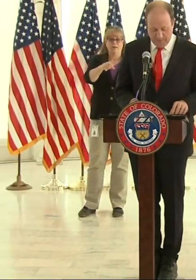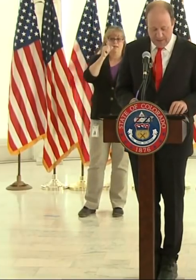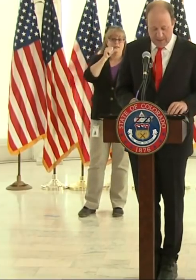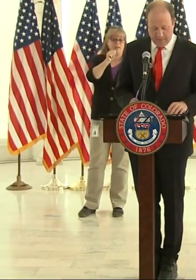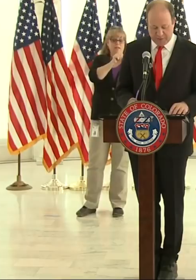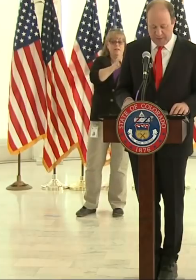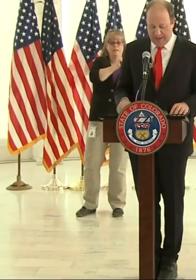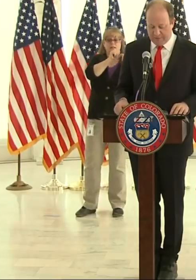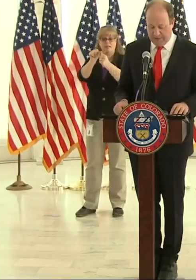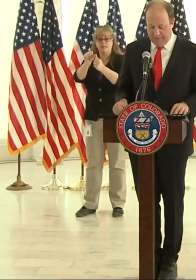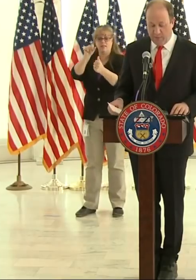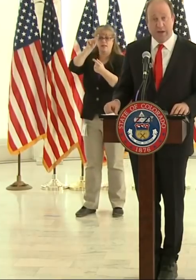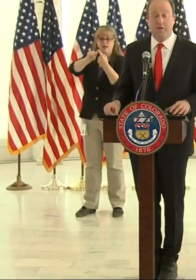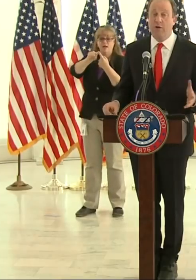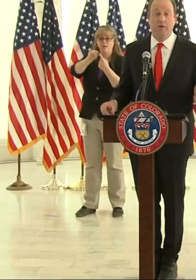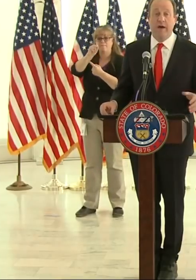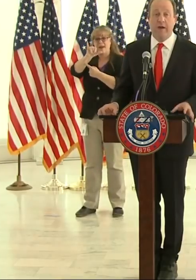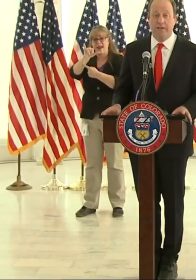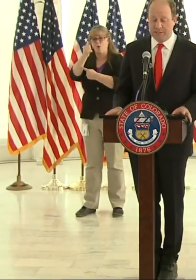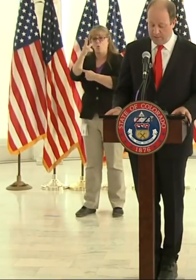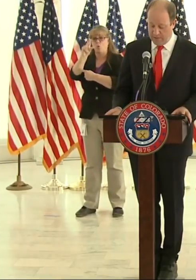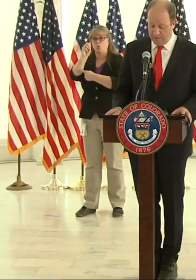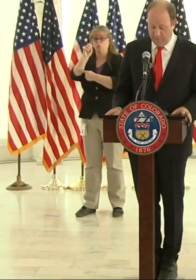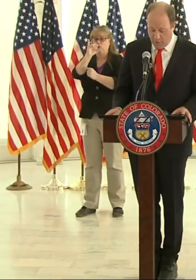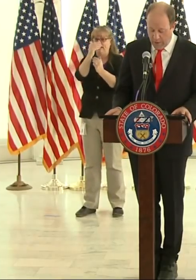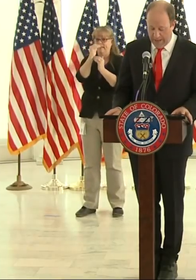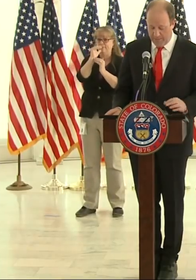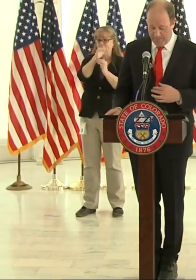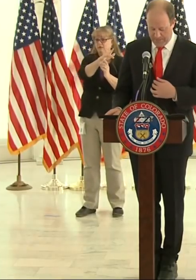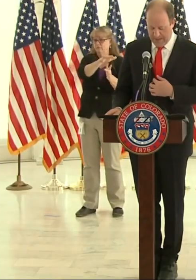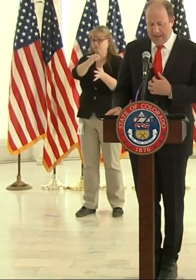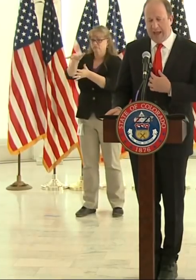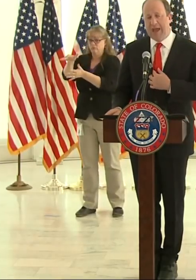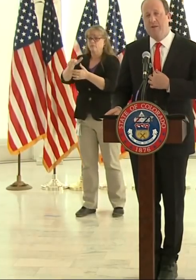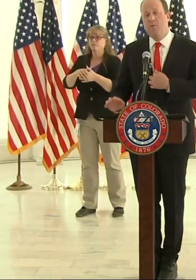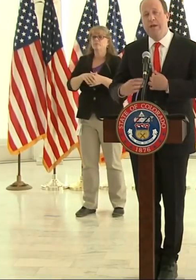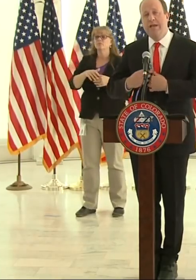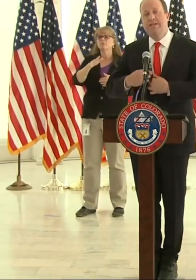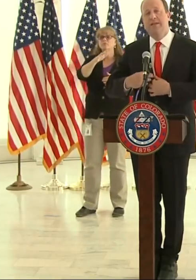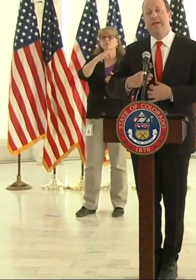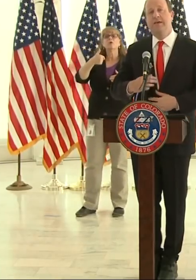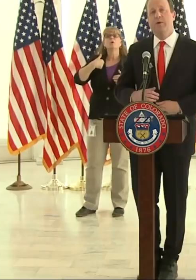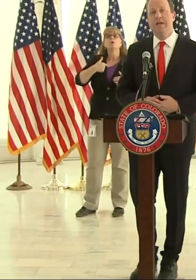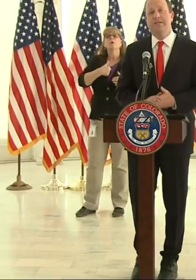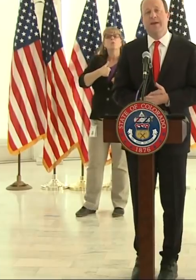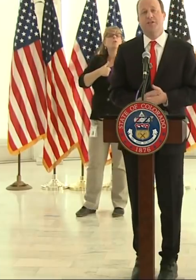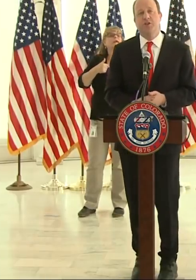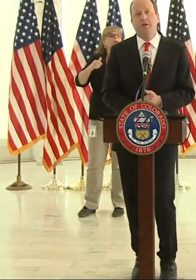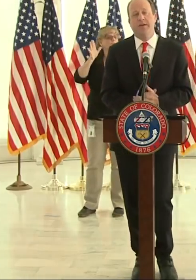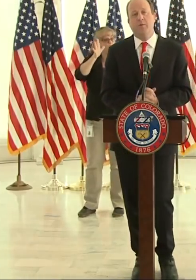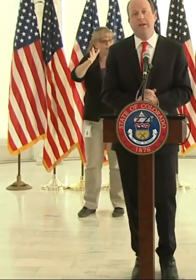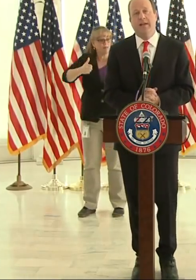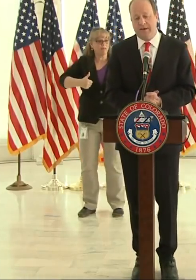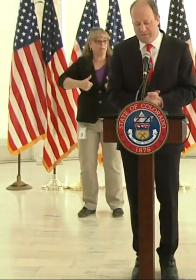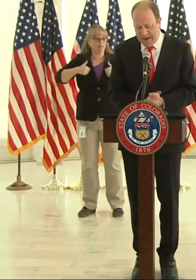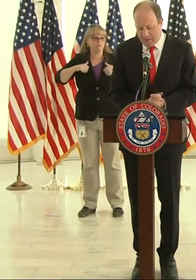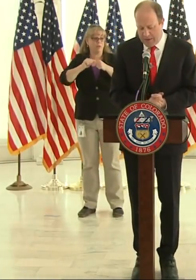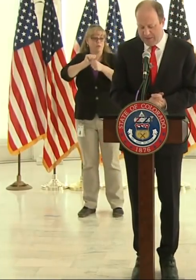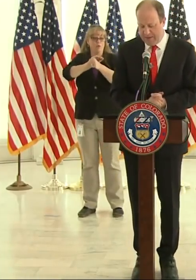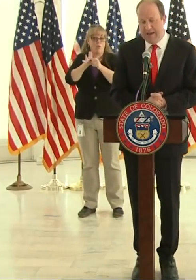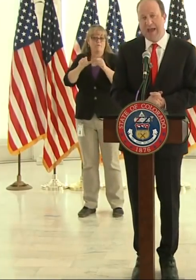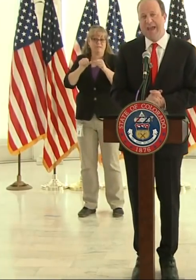sprint, because we're going to have to live with coronavirus for a while. And we need to make sure that we